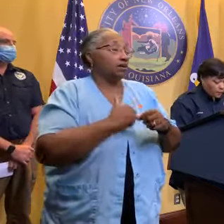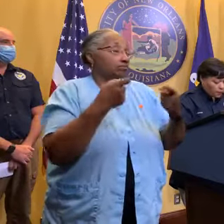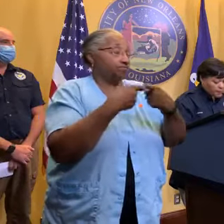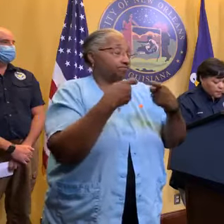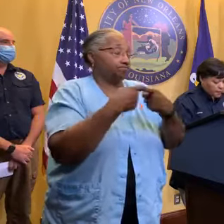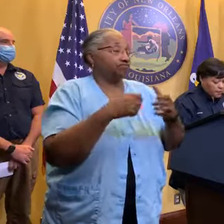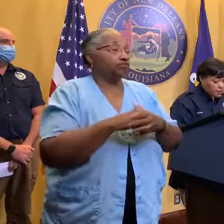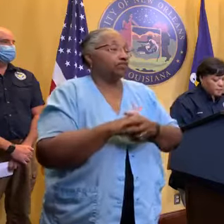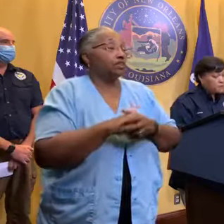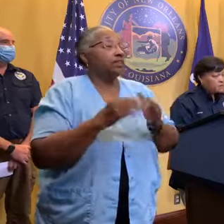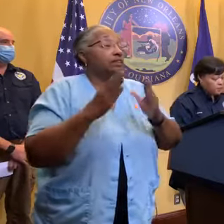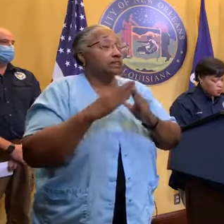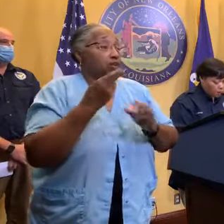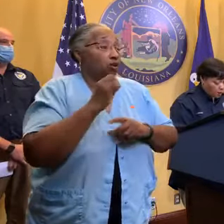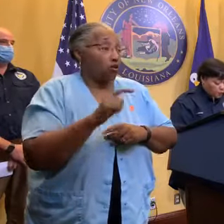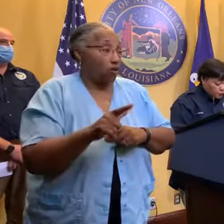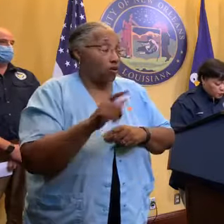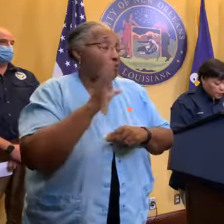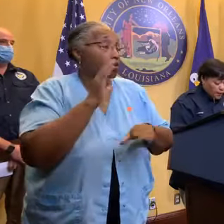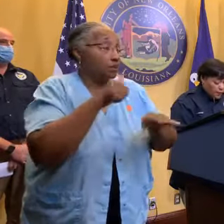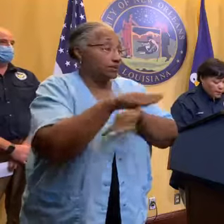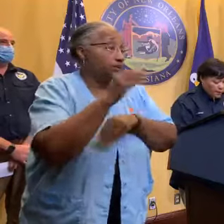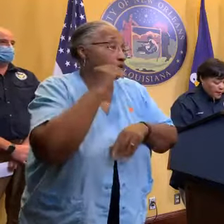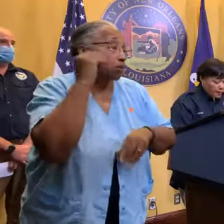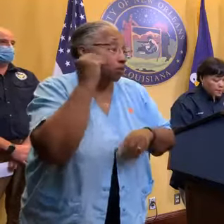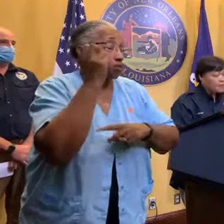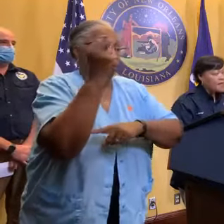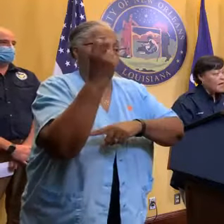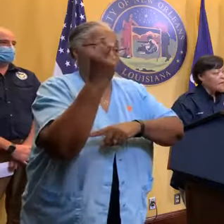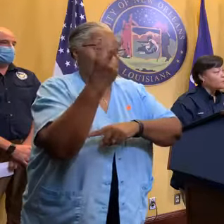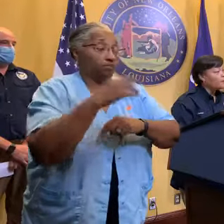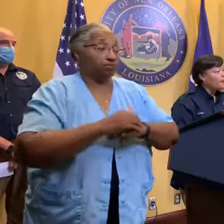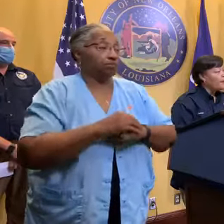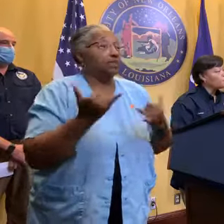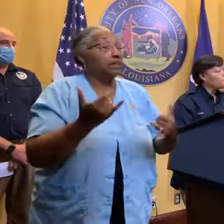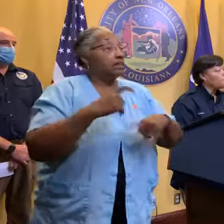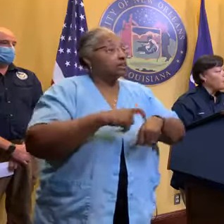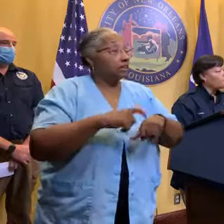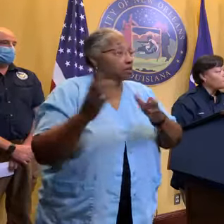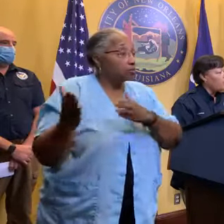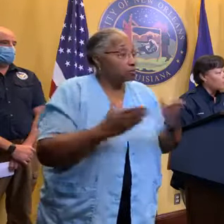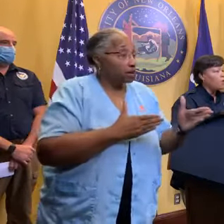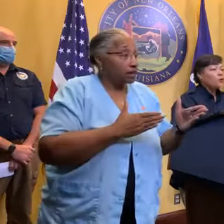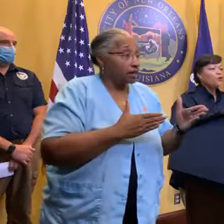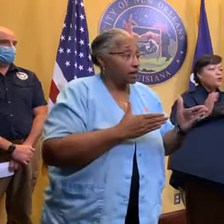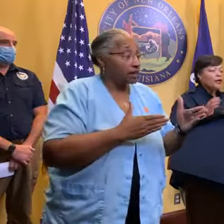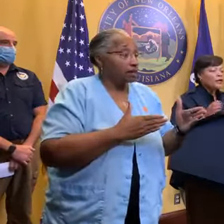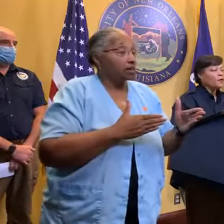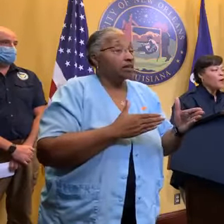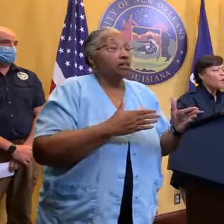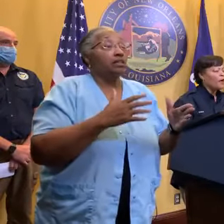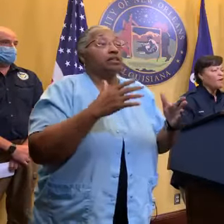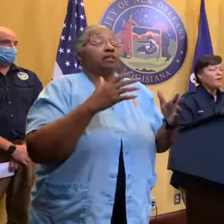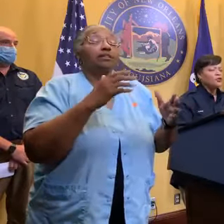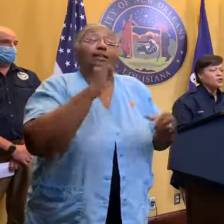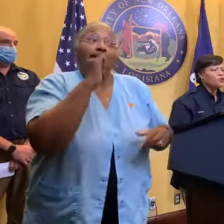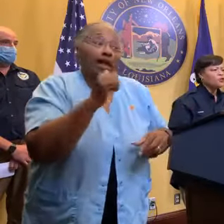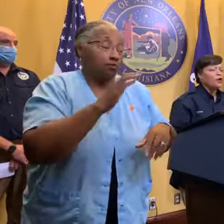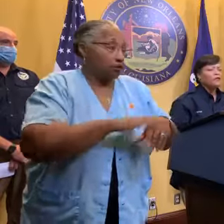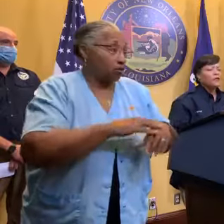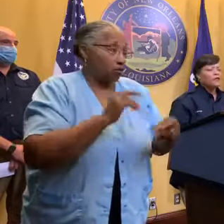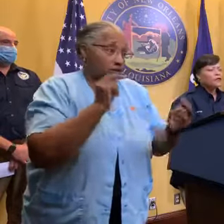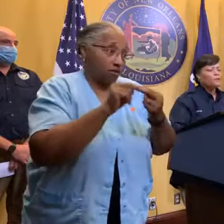Hall employees, as I mentioned, dismissal 12 noon, and now is the time to prepare to get off the road. With wind coming our way, make sure